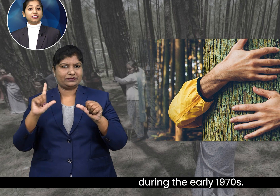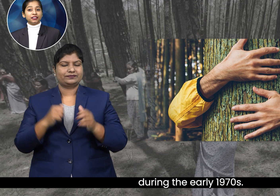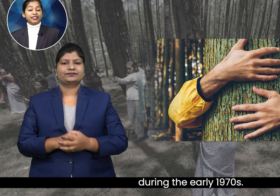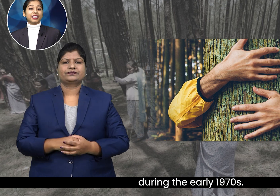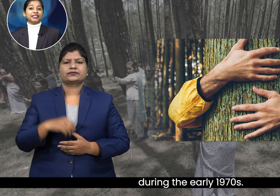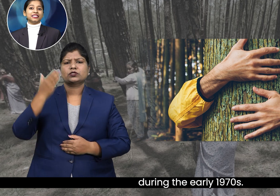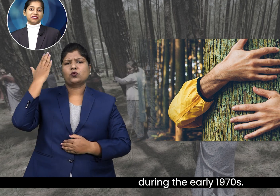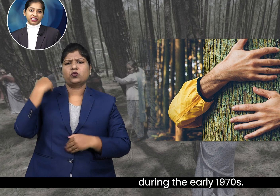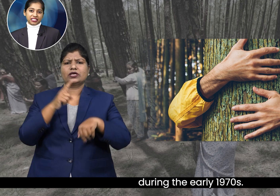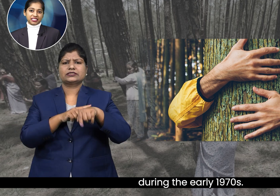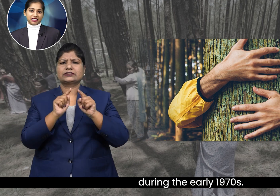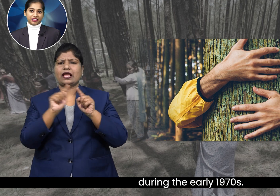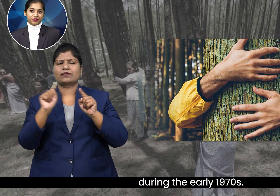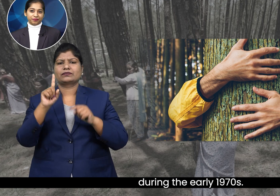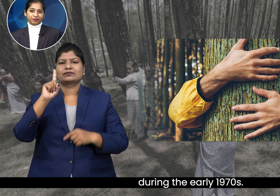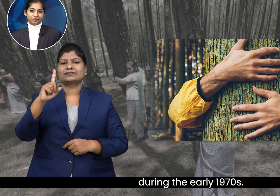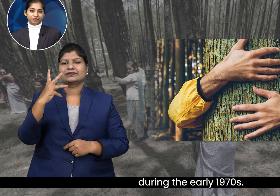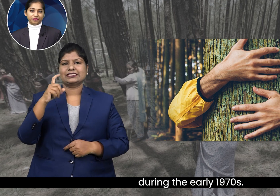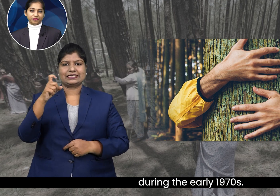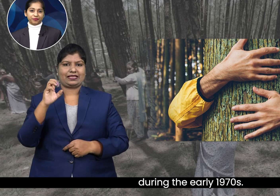during the early 1970s.